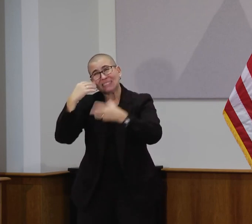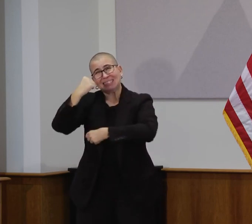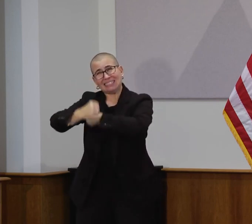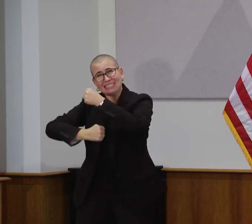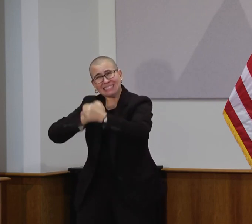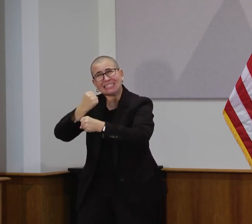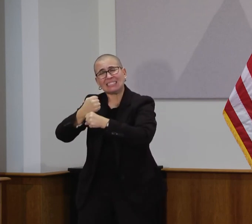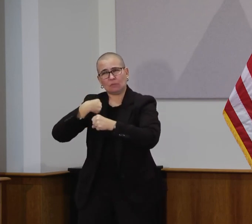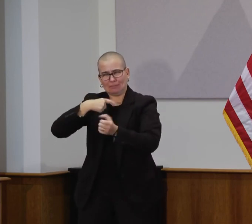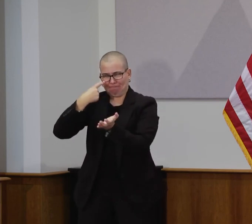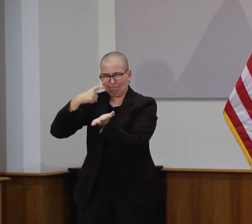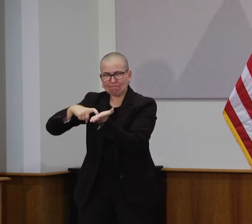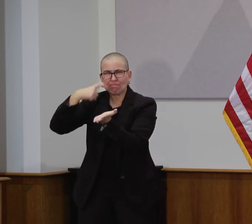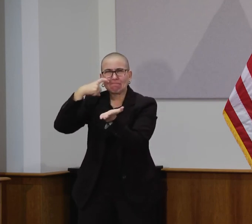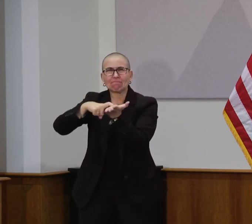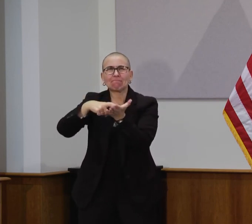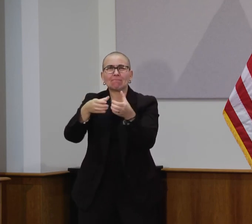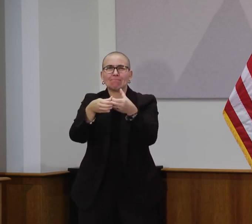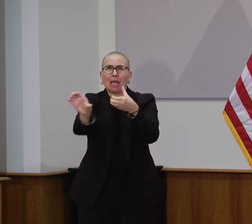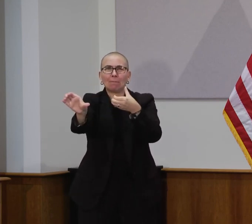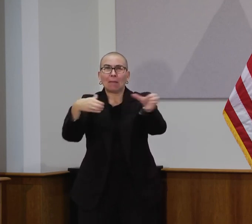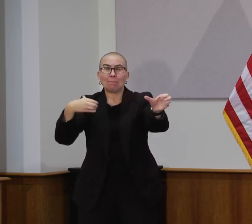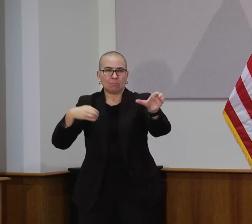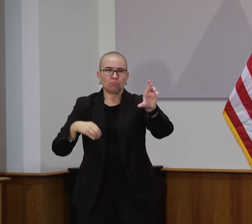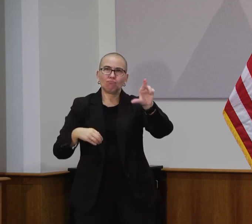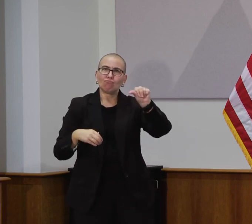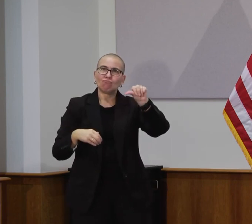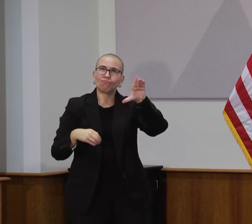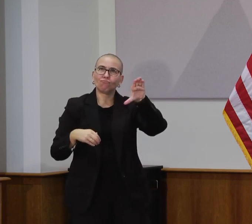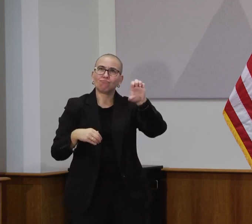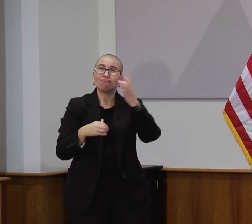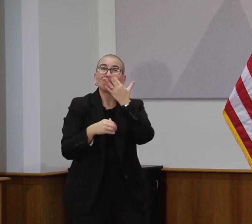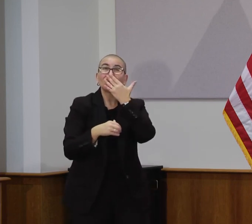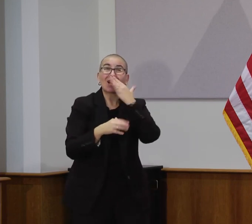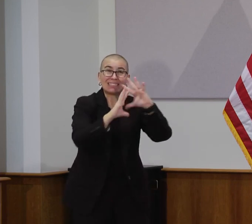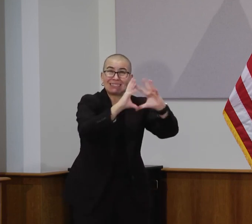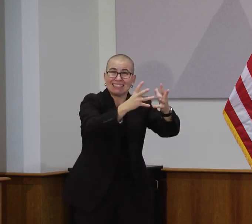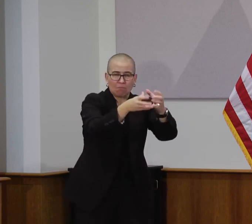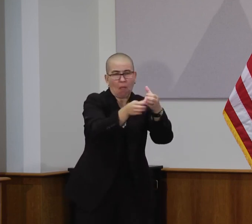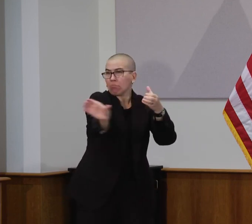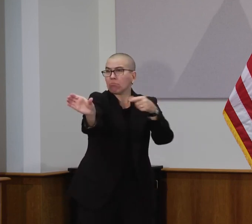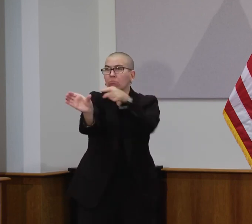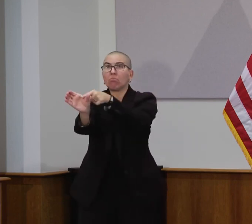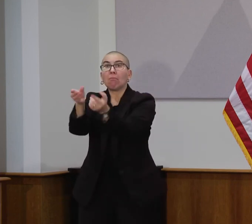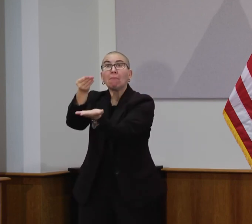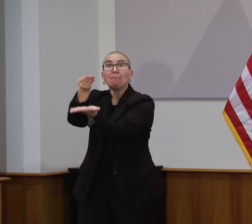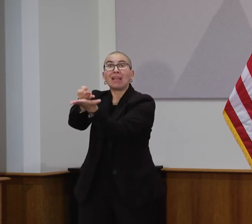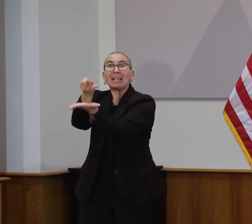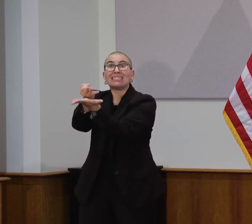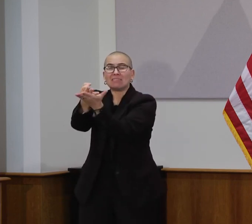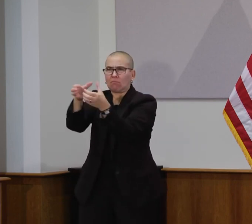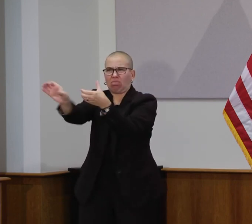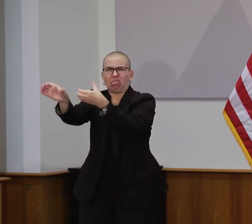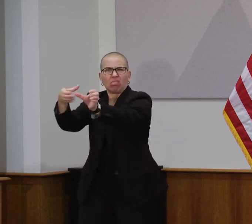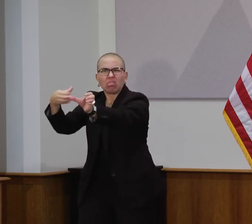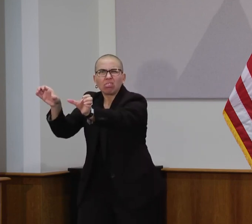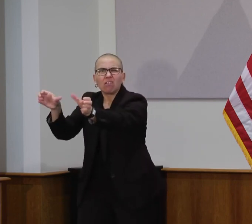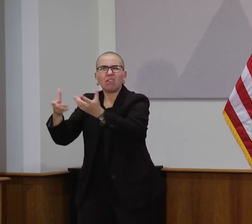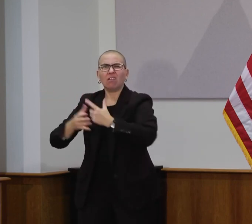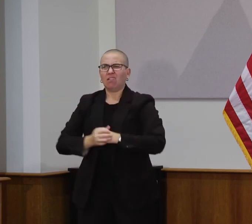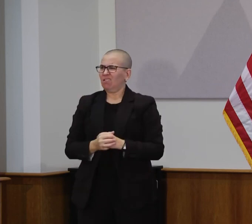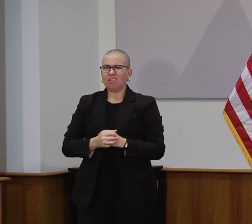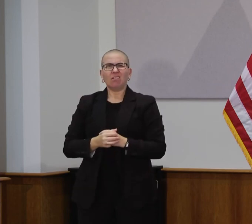racial division, economic division, geographic division. And for me, I'm a cultural geographer by